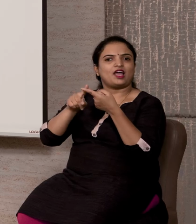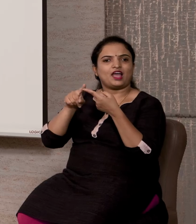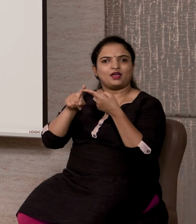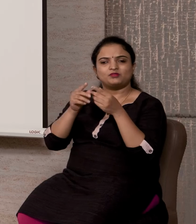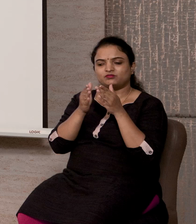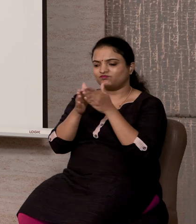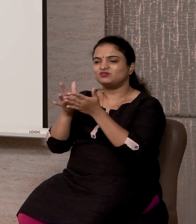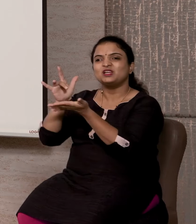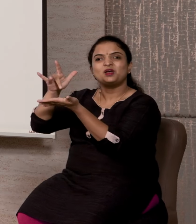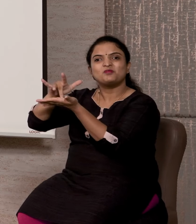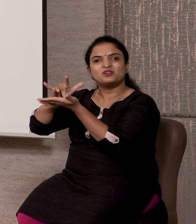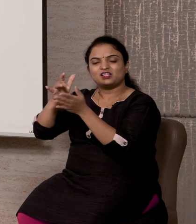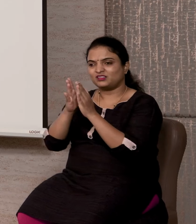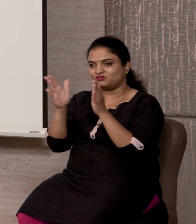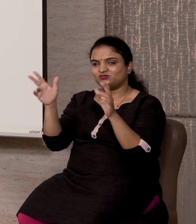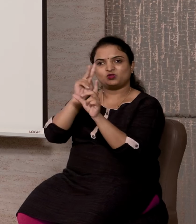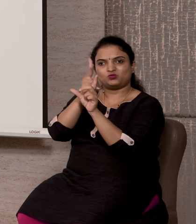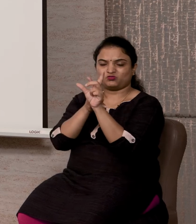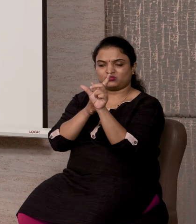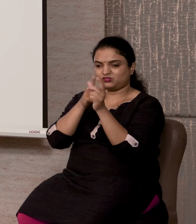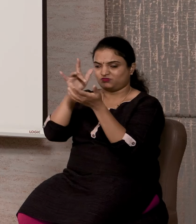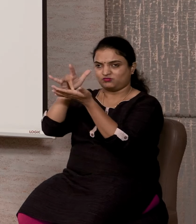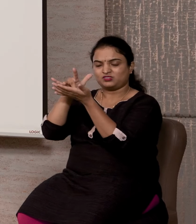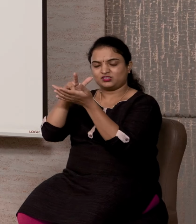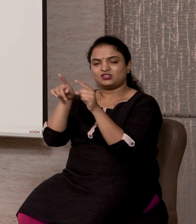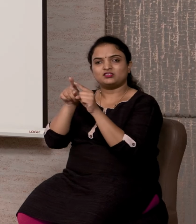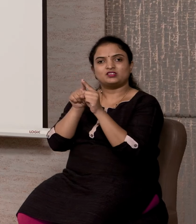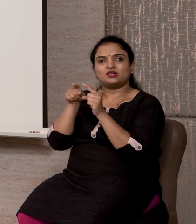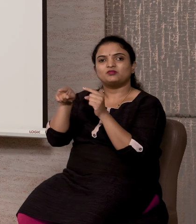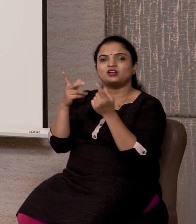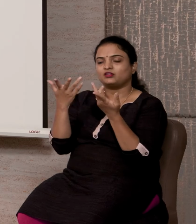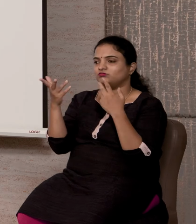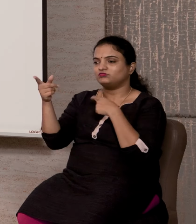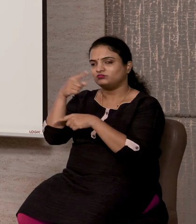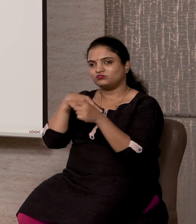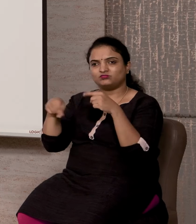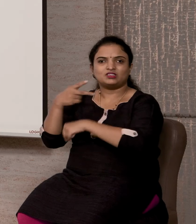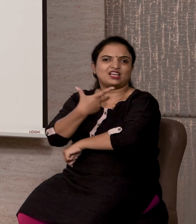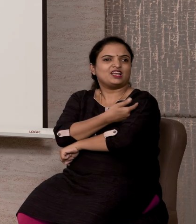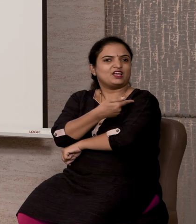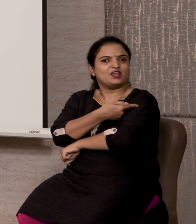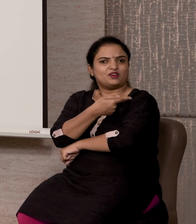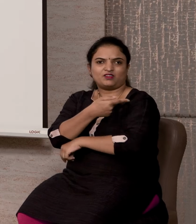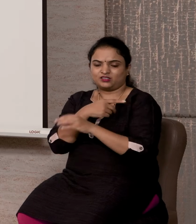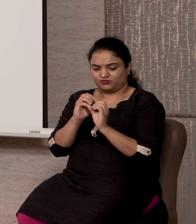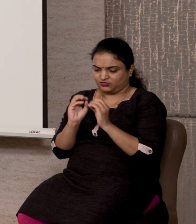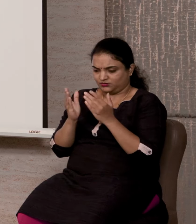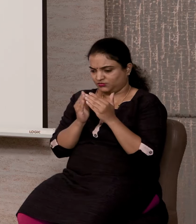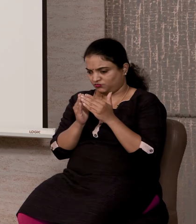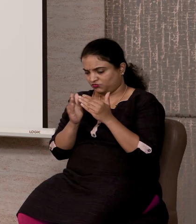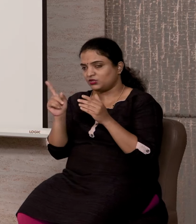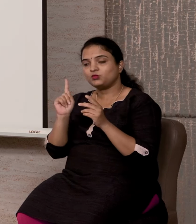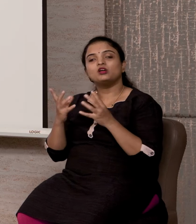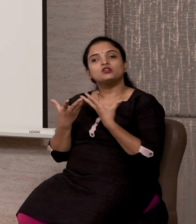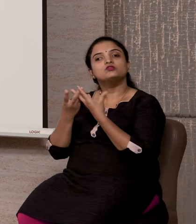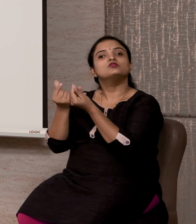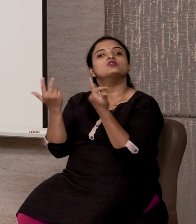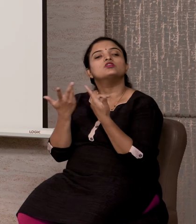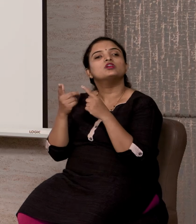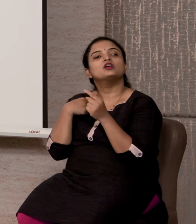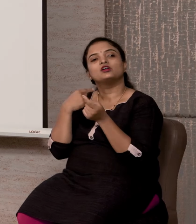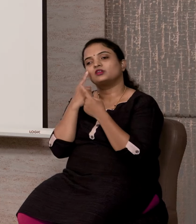on. We had given a very simple thought experiment use case that all of you folks have to develop a solution where people can